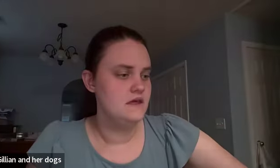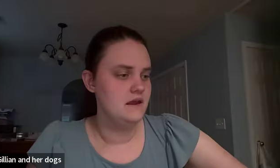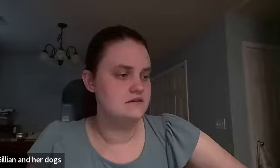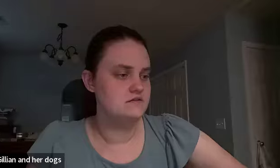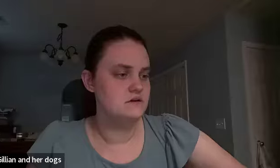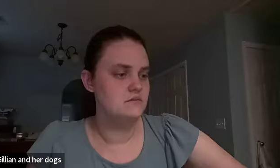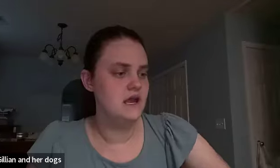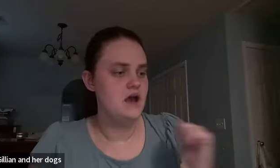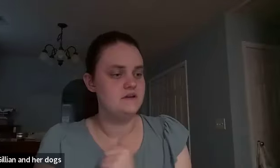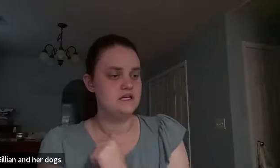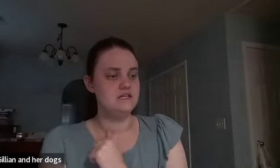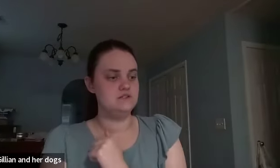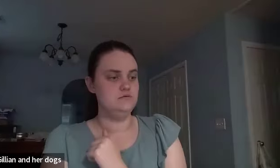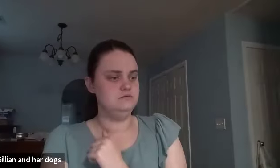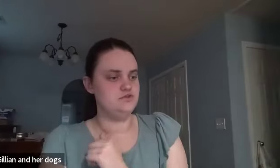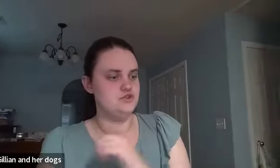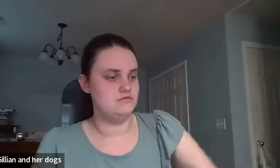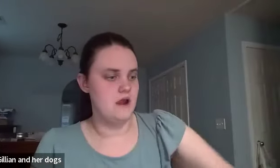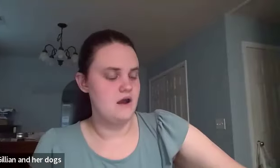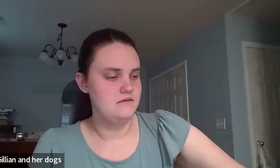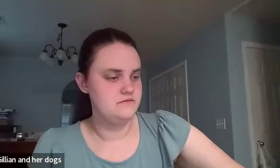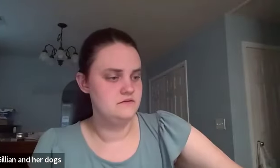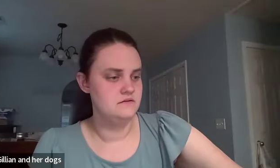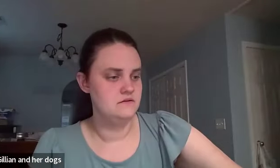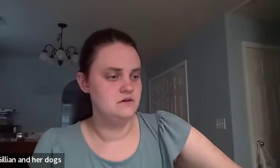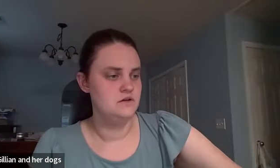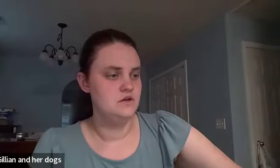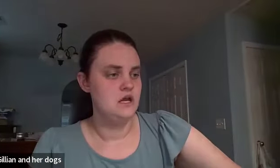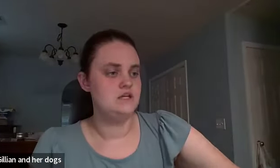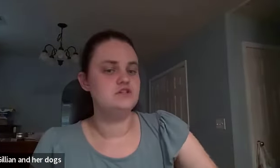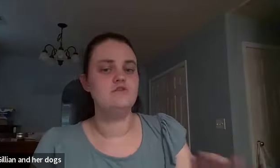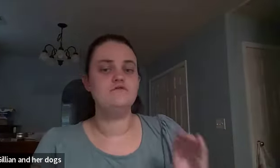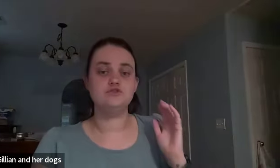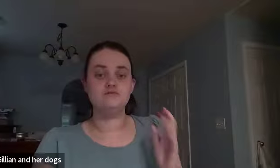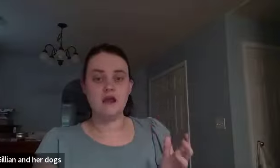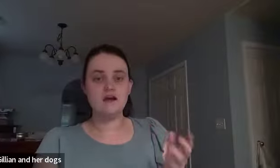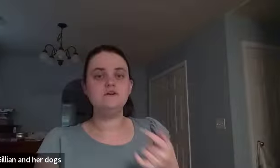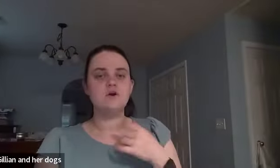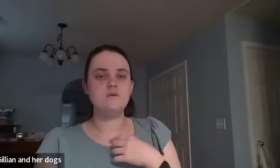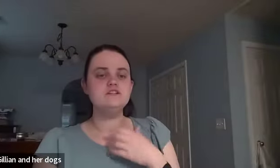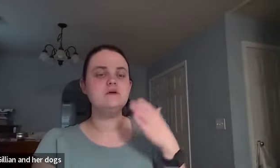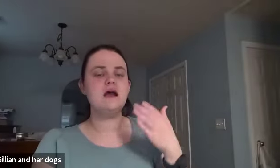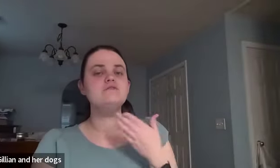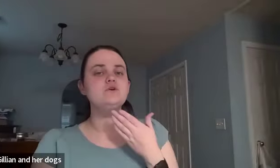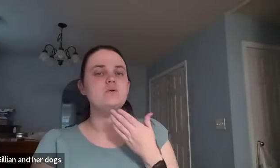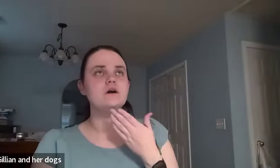The next one we have is giraffe. And so for giraffe, you're going to have